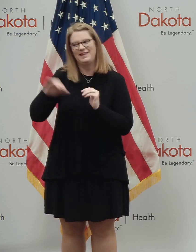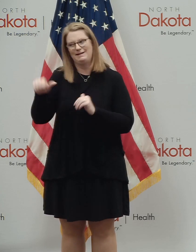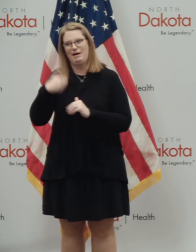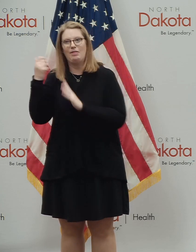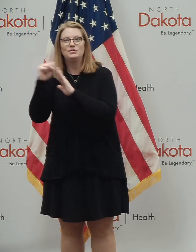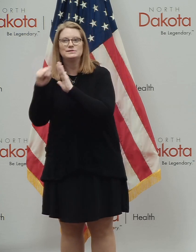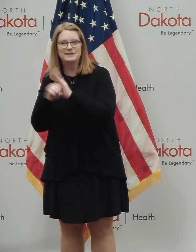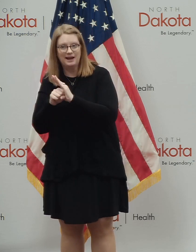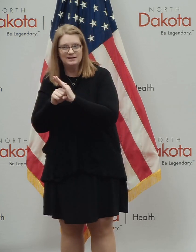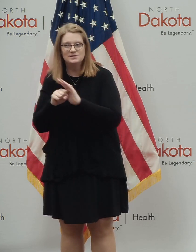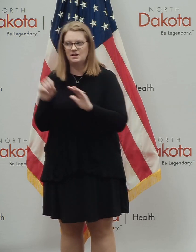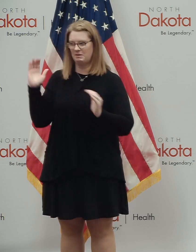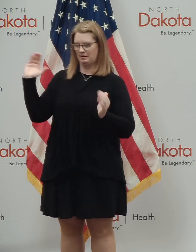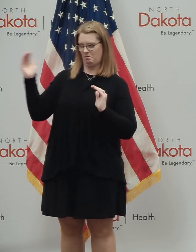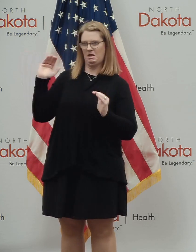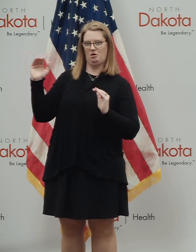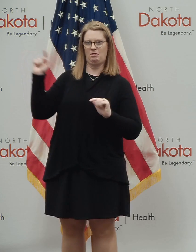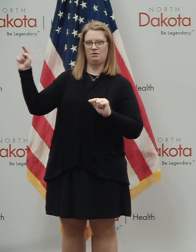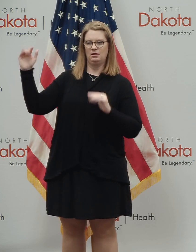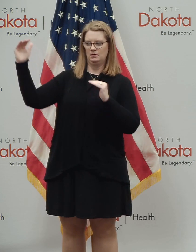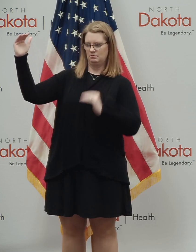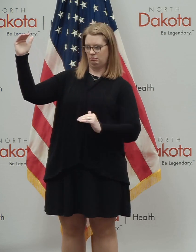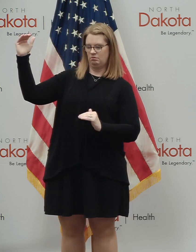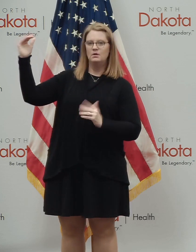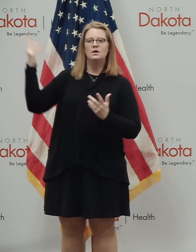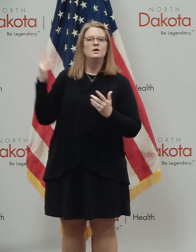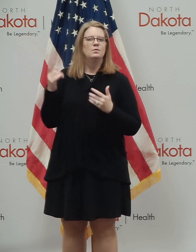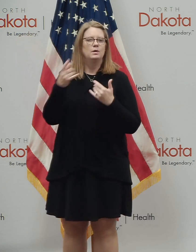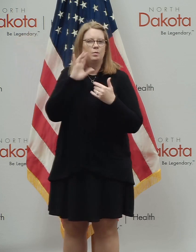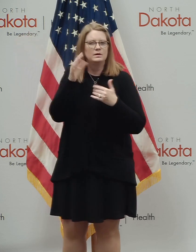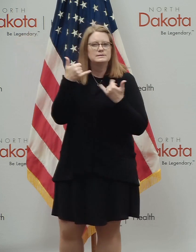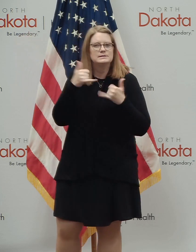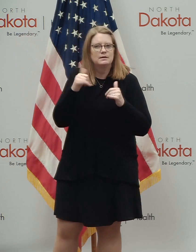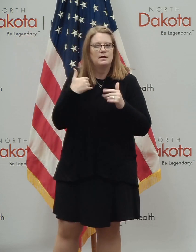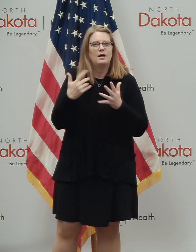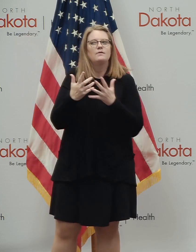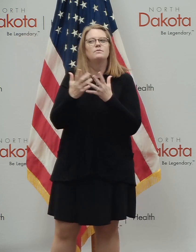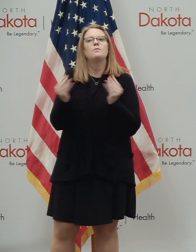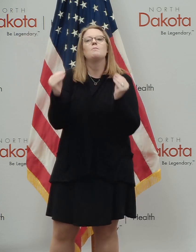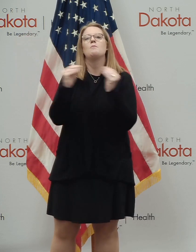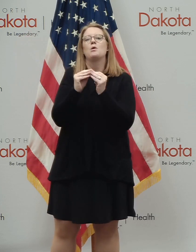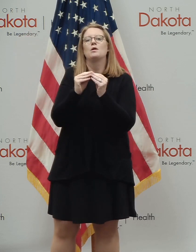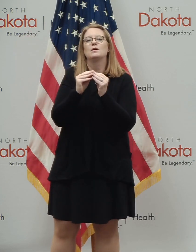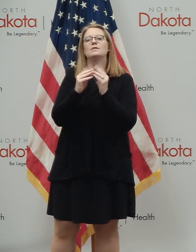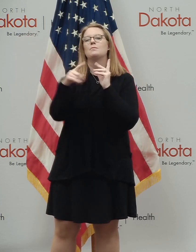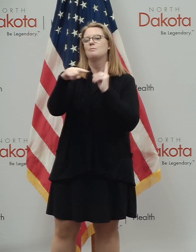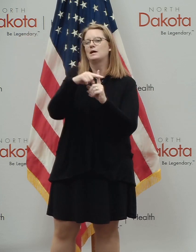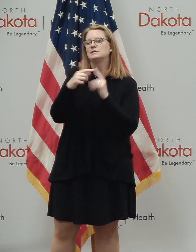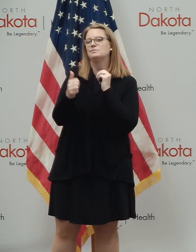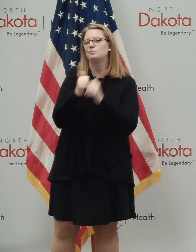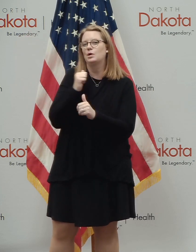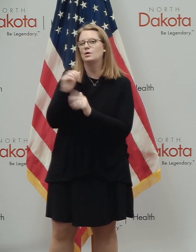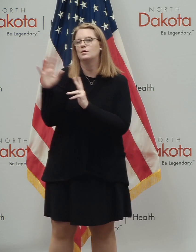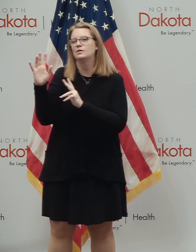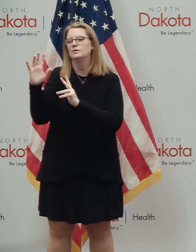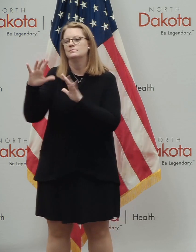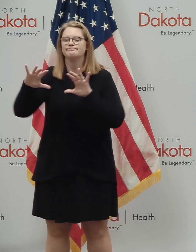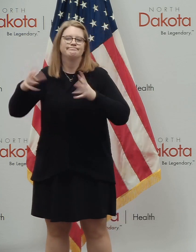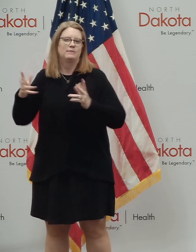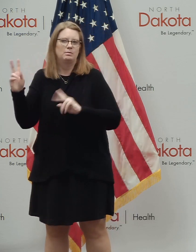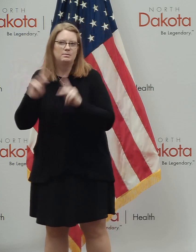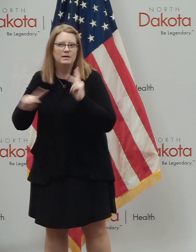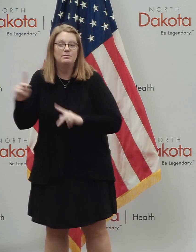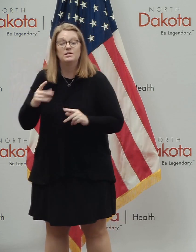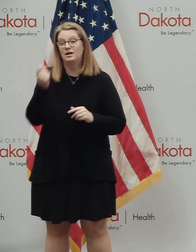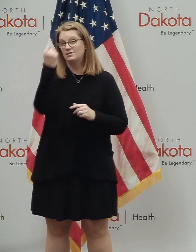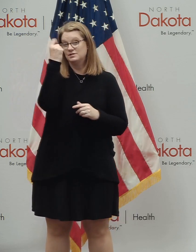states, we are going to have a lot of positives per capita because as we know, as we test students, as we test